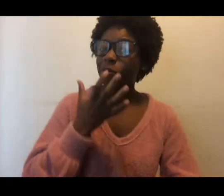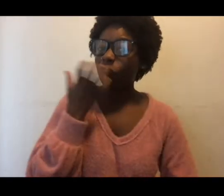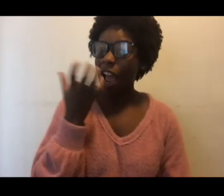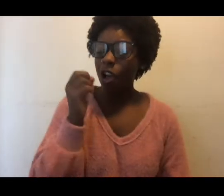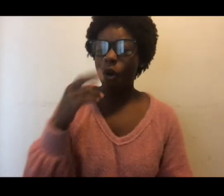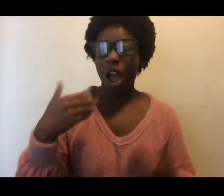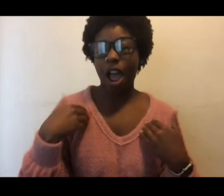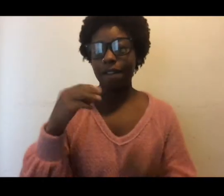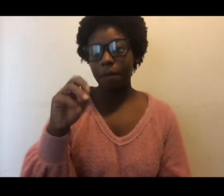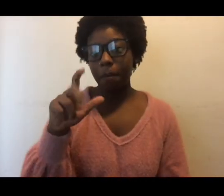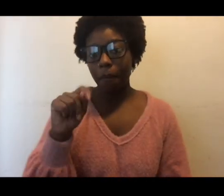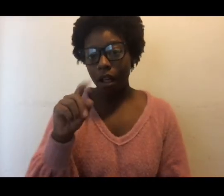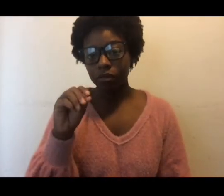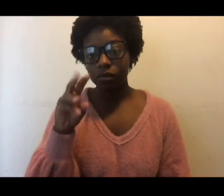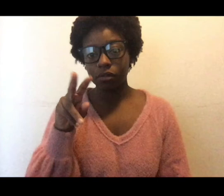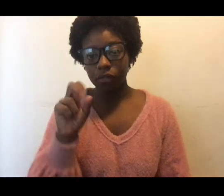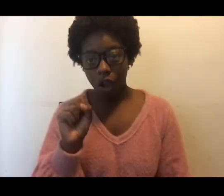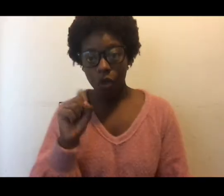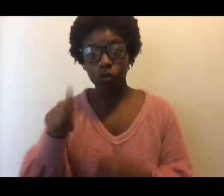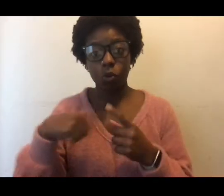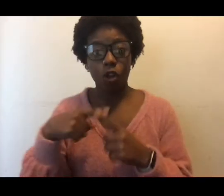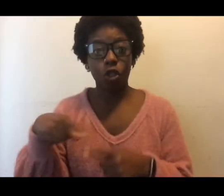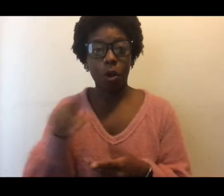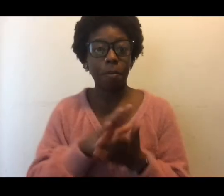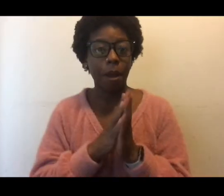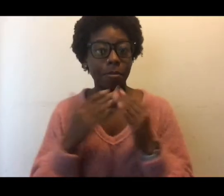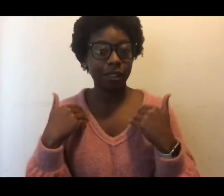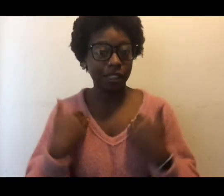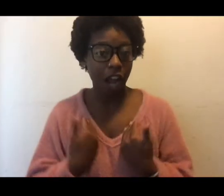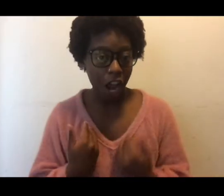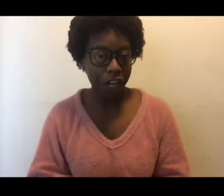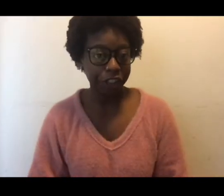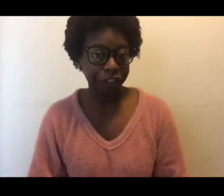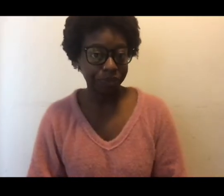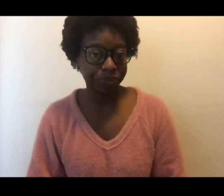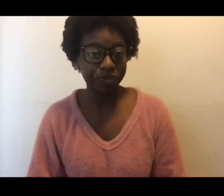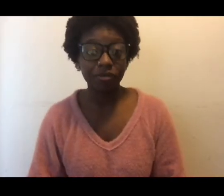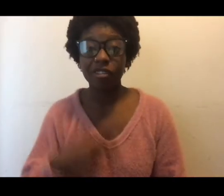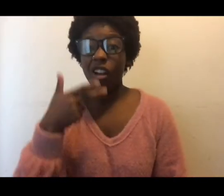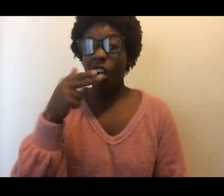children become cranky or have meltdowns when they become tired.